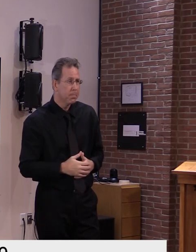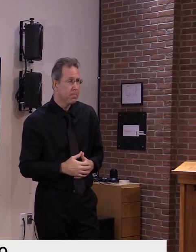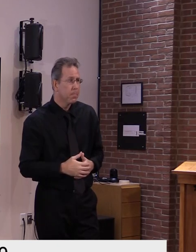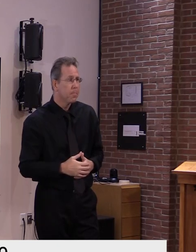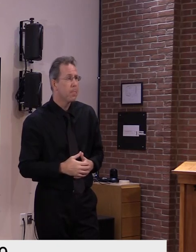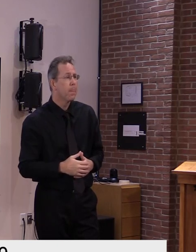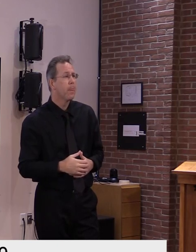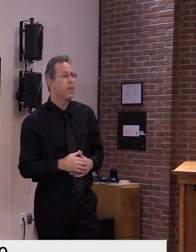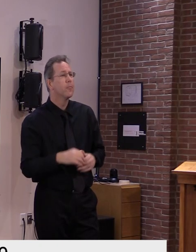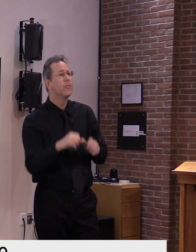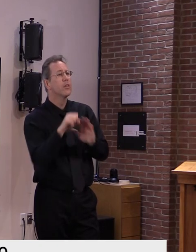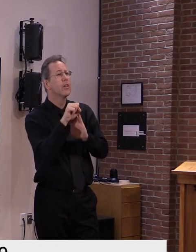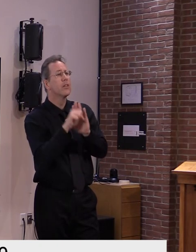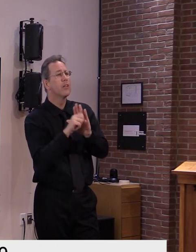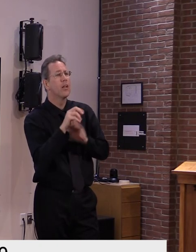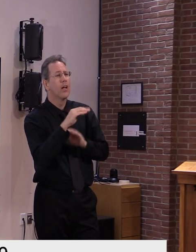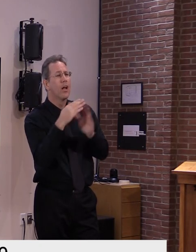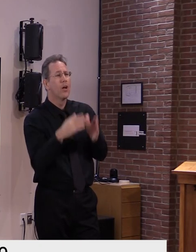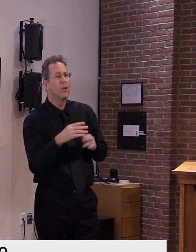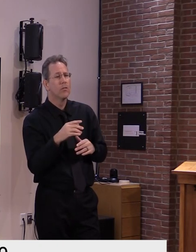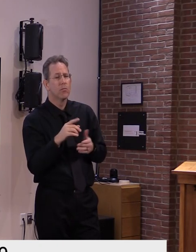House.